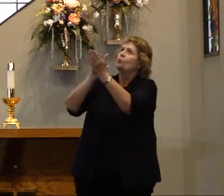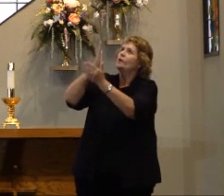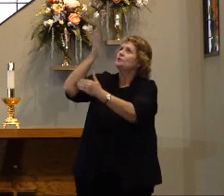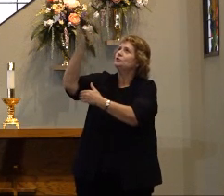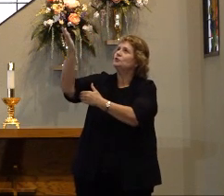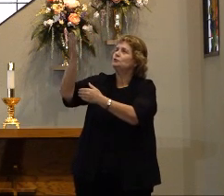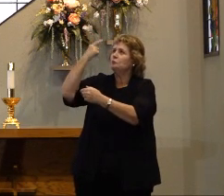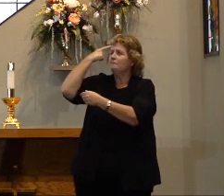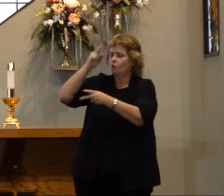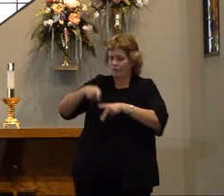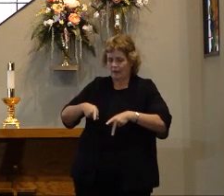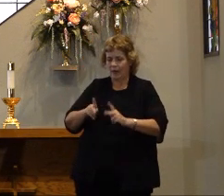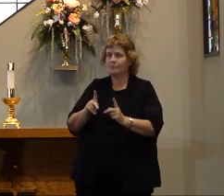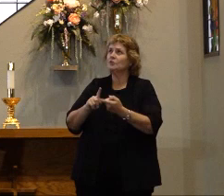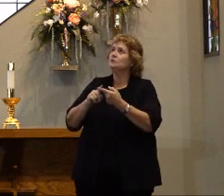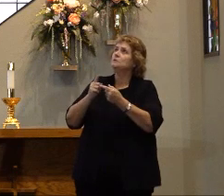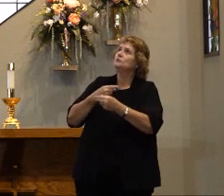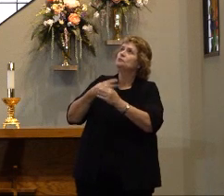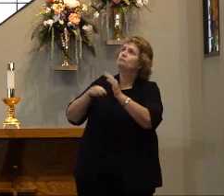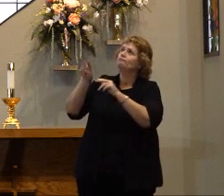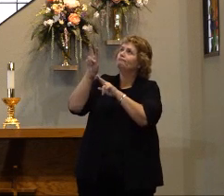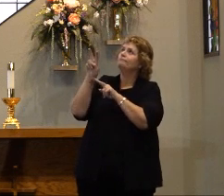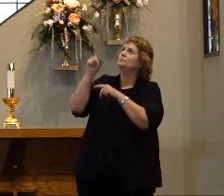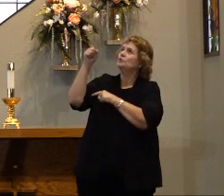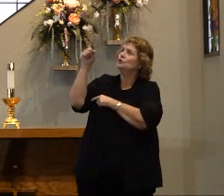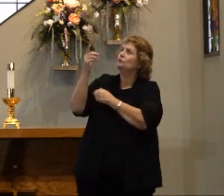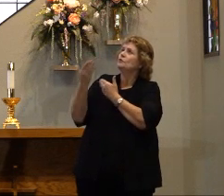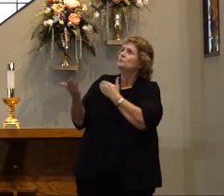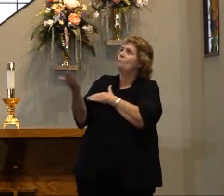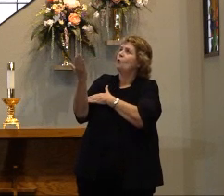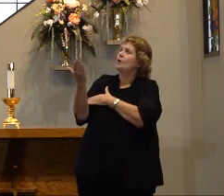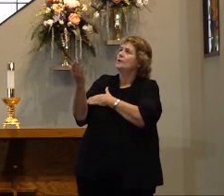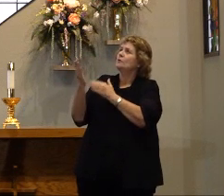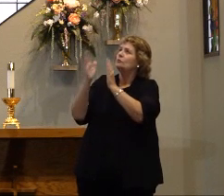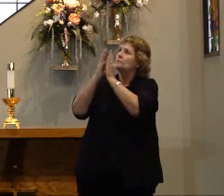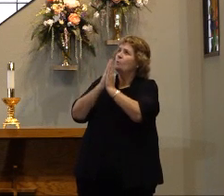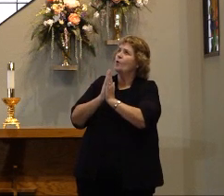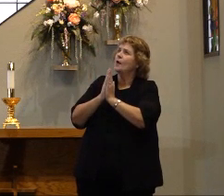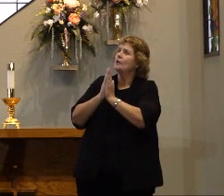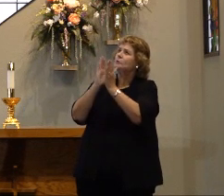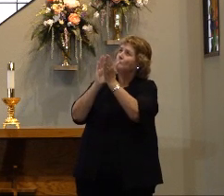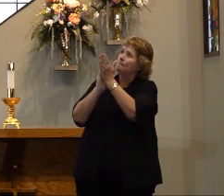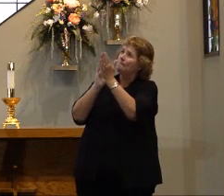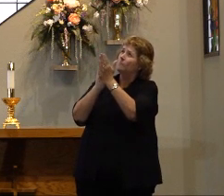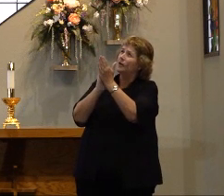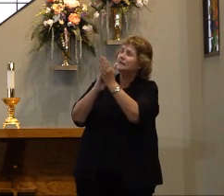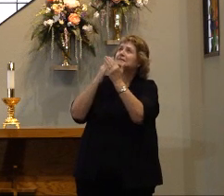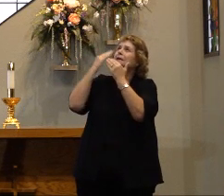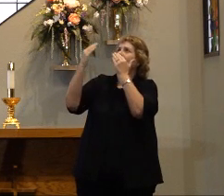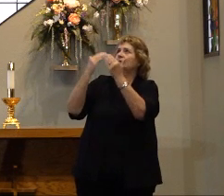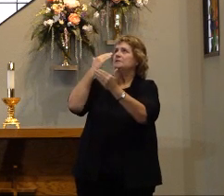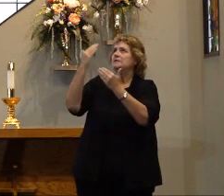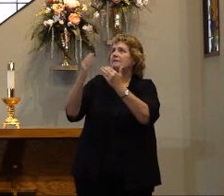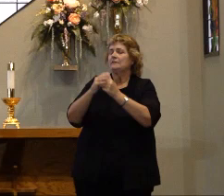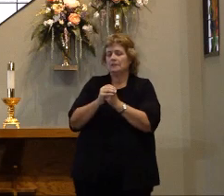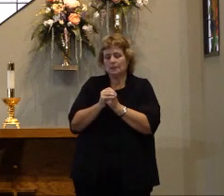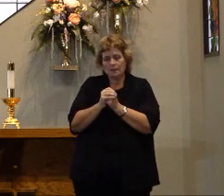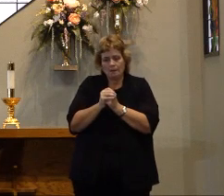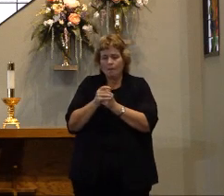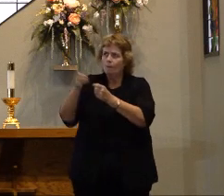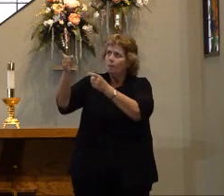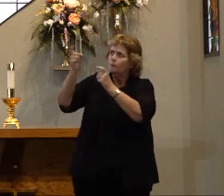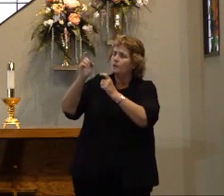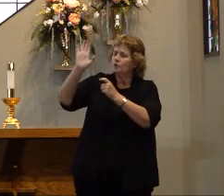morning in prayer, praise, and thanksgiving. Pour out your Holy Spirit. Guide